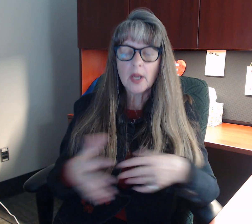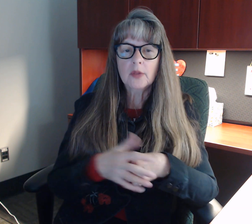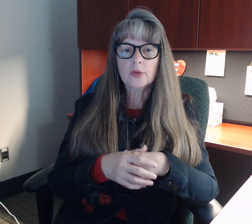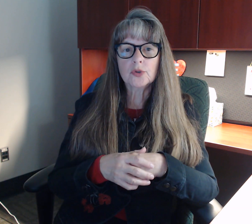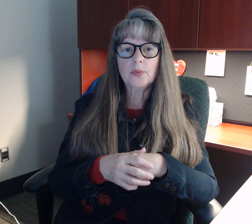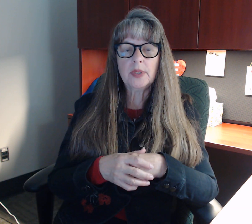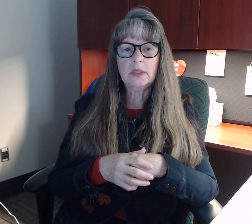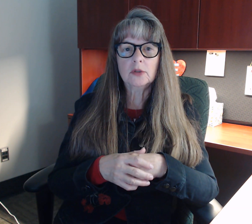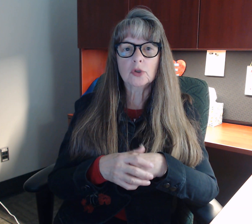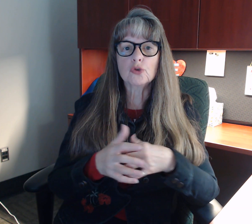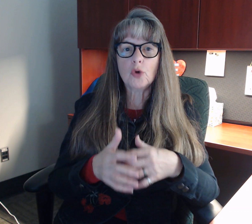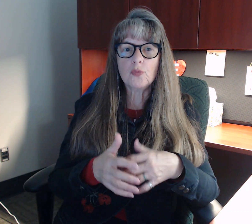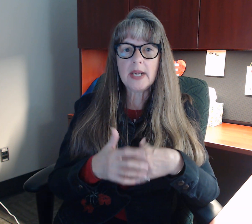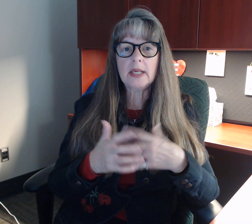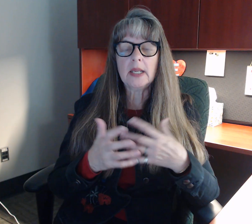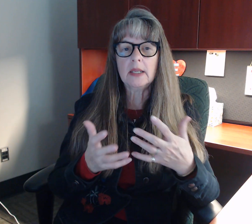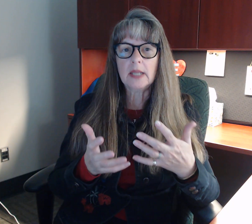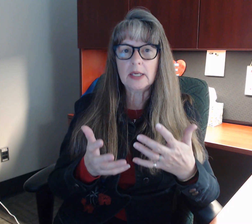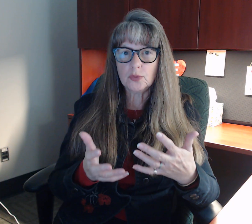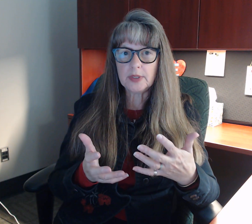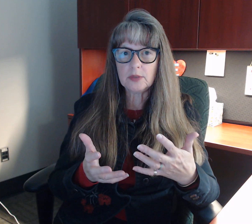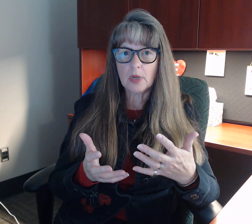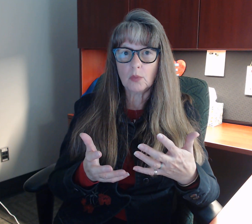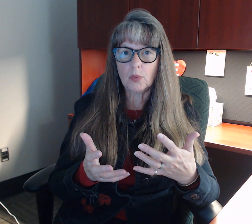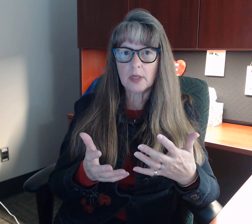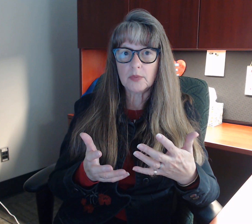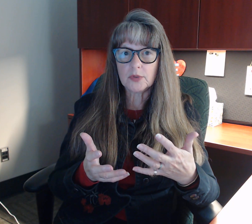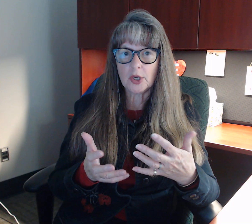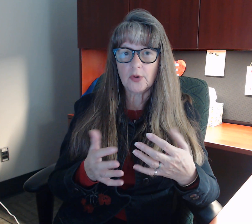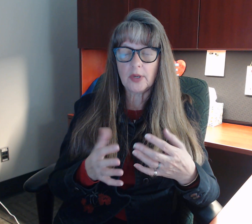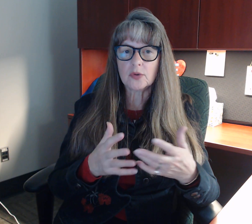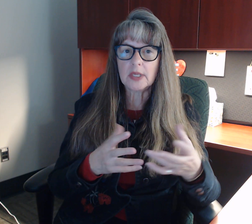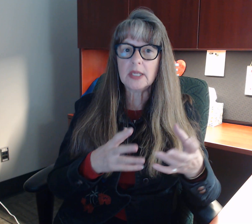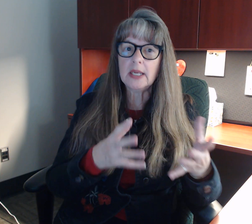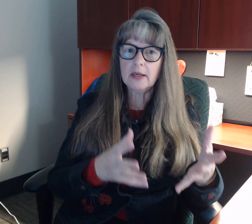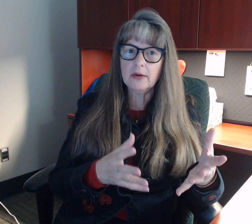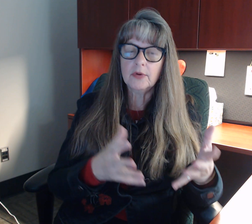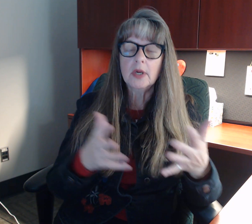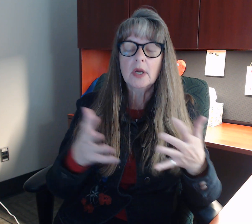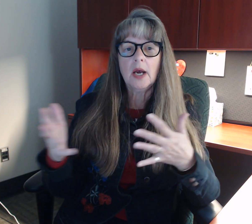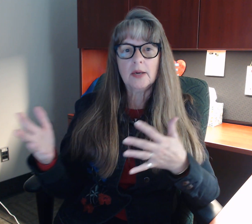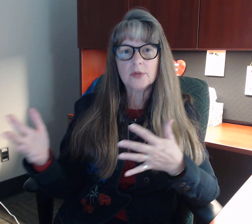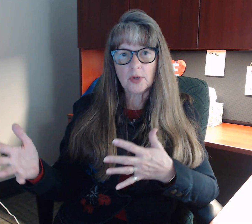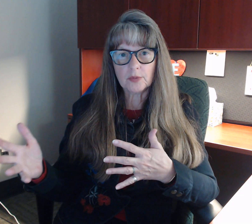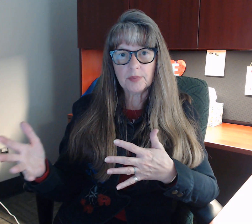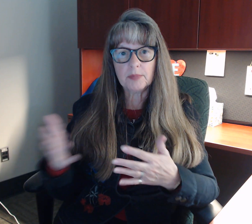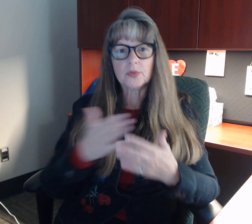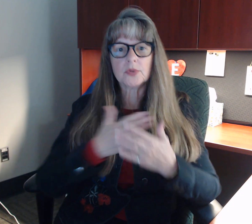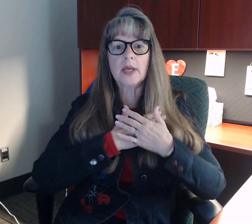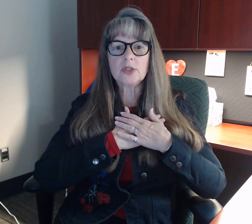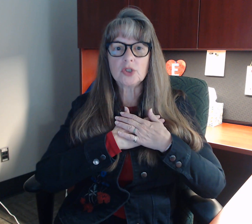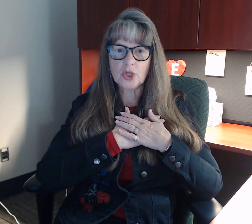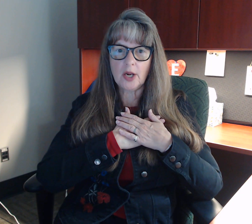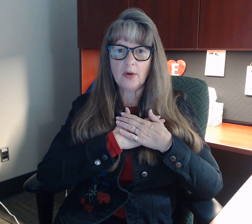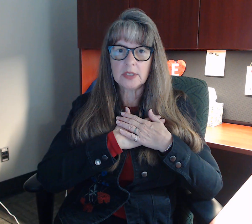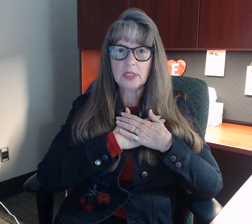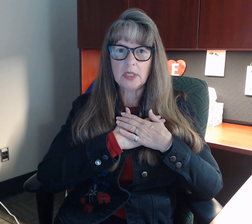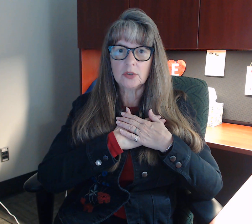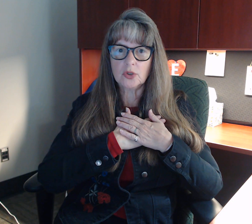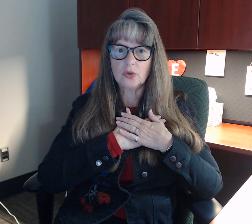They're donating and doing working with charity. So they give to other people. So that's charity to your